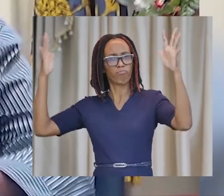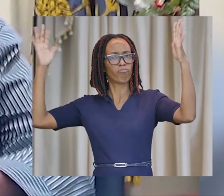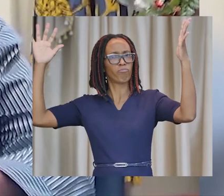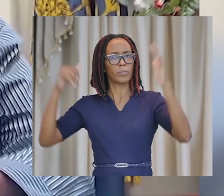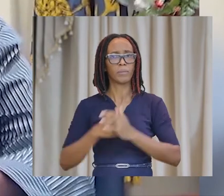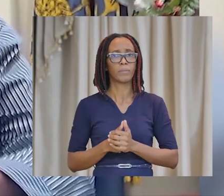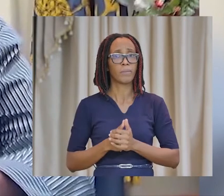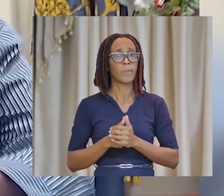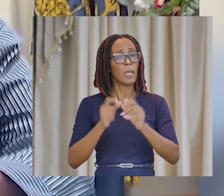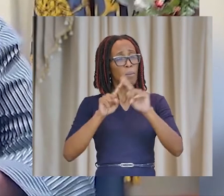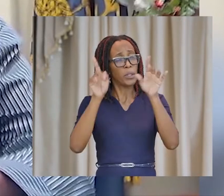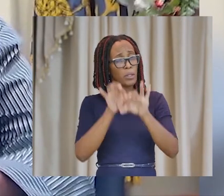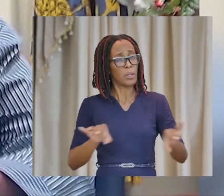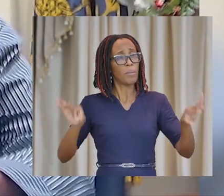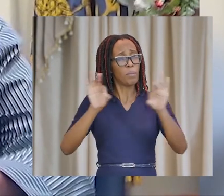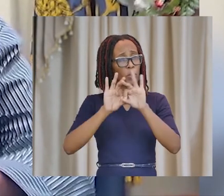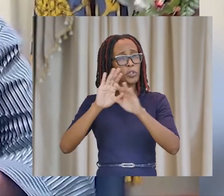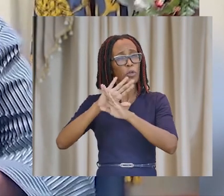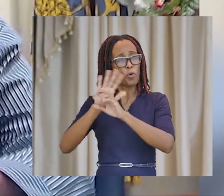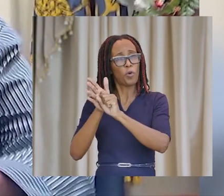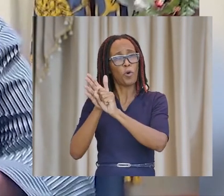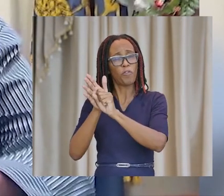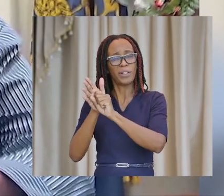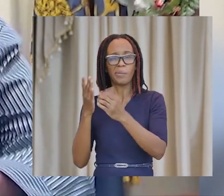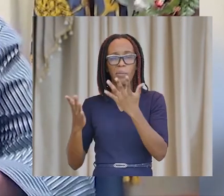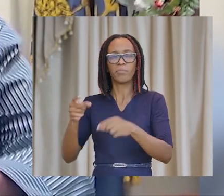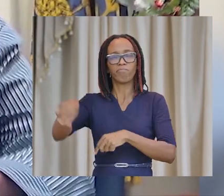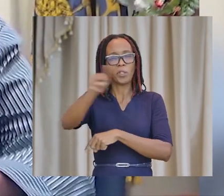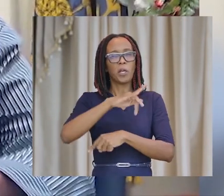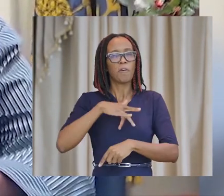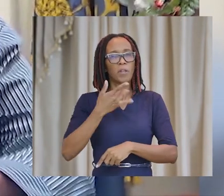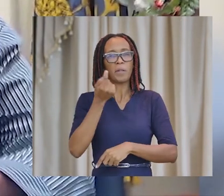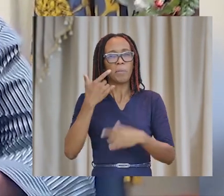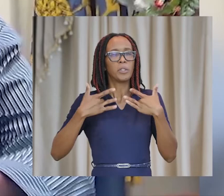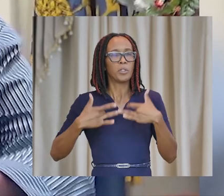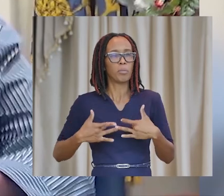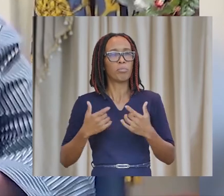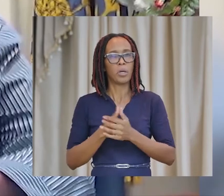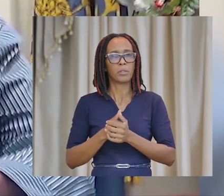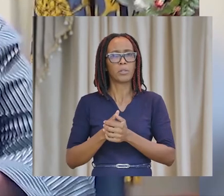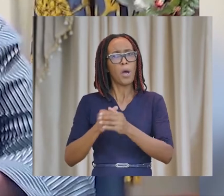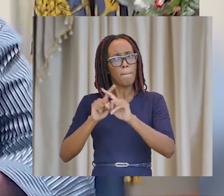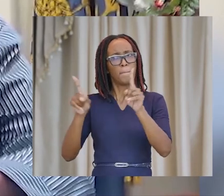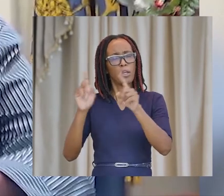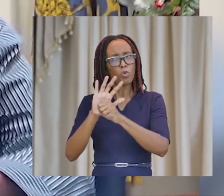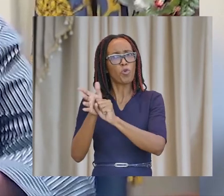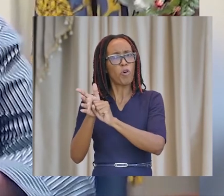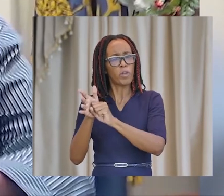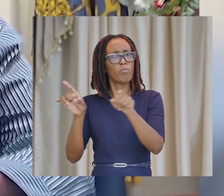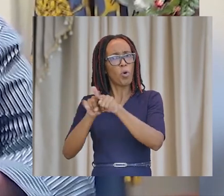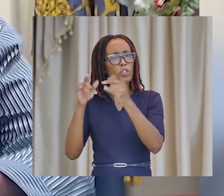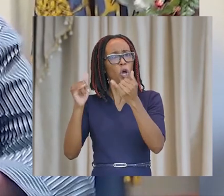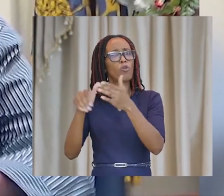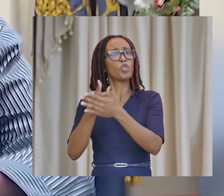Operating under COVID restrictions would no doubt have been a daunting prospect, especially for your leaders, but it has also provided a good